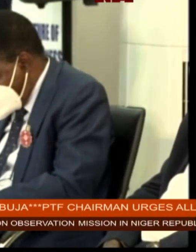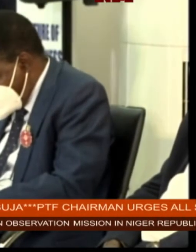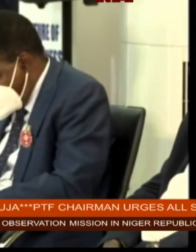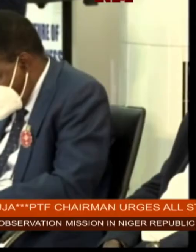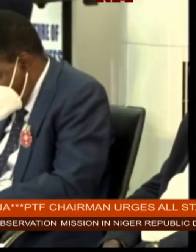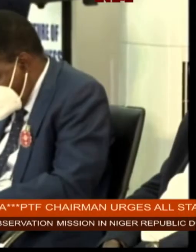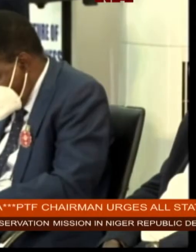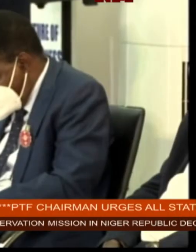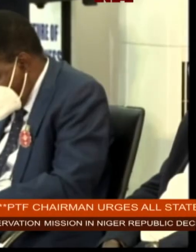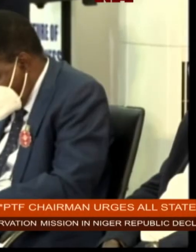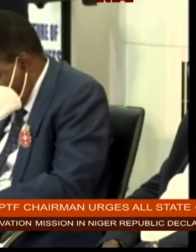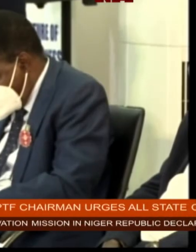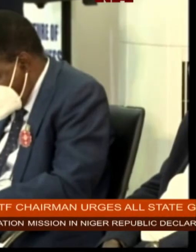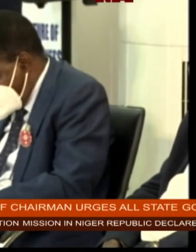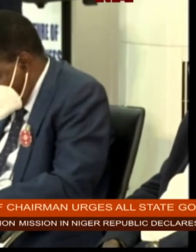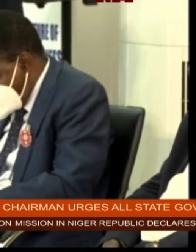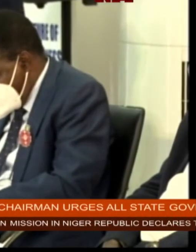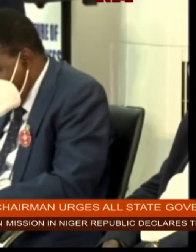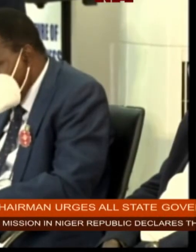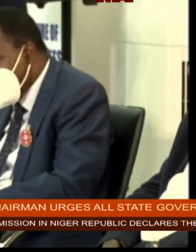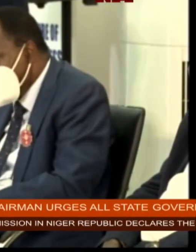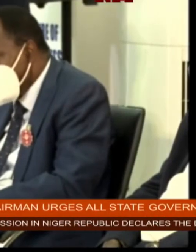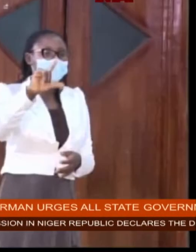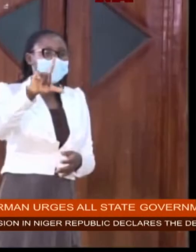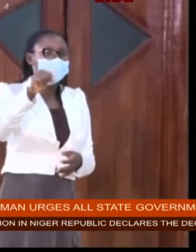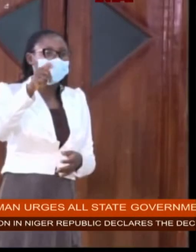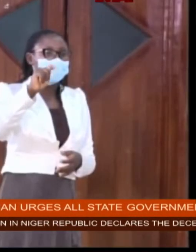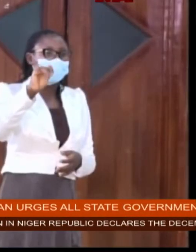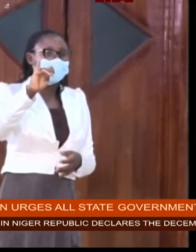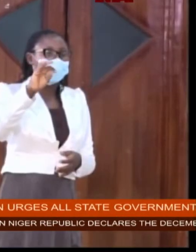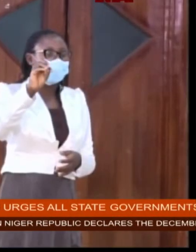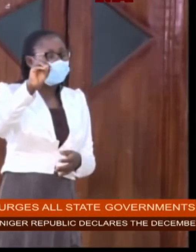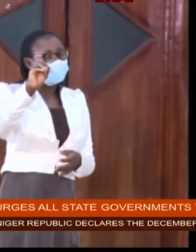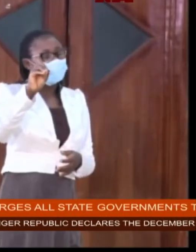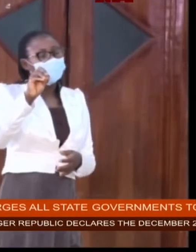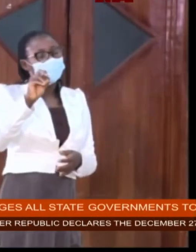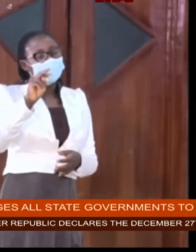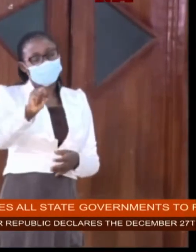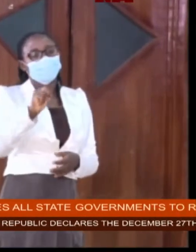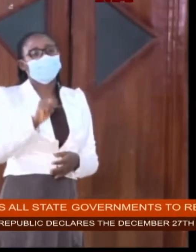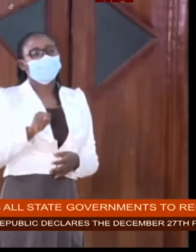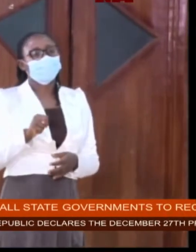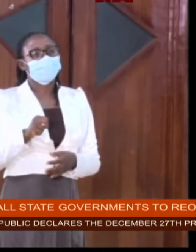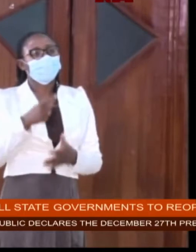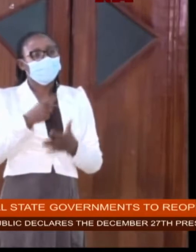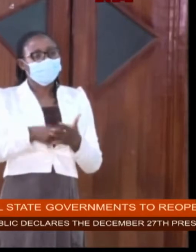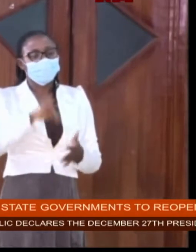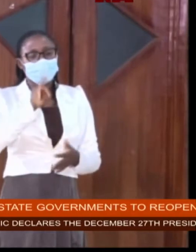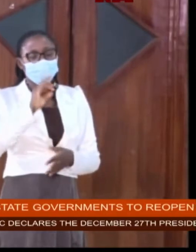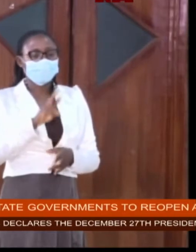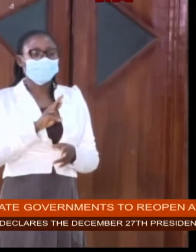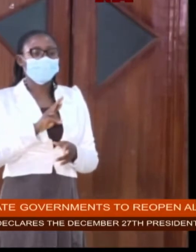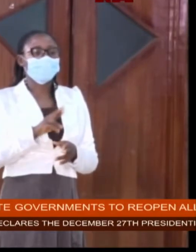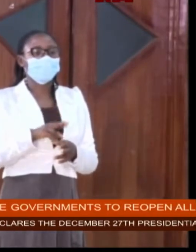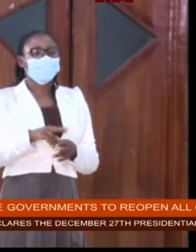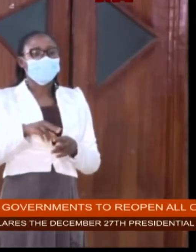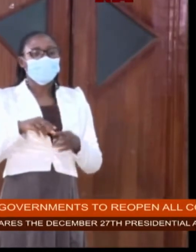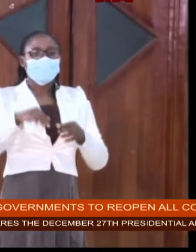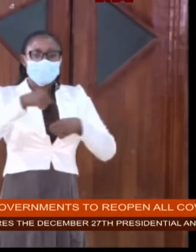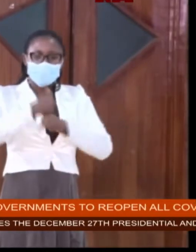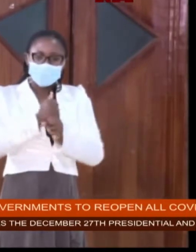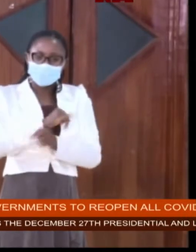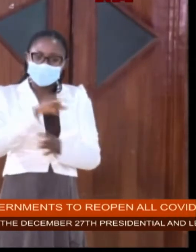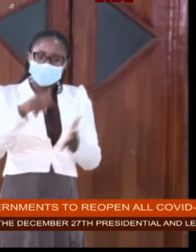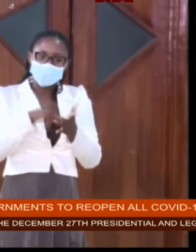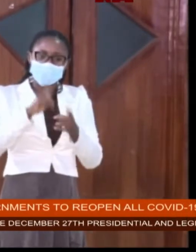having need of ventilators or ventilation, as the case may be. What is responsible for this?